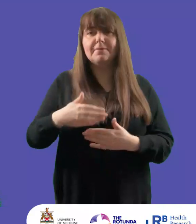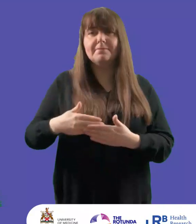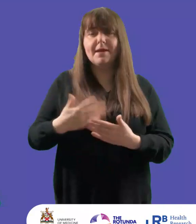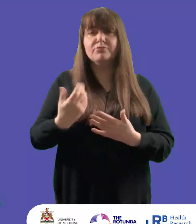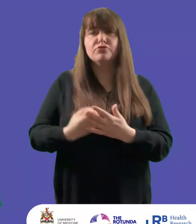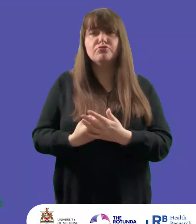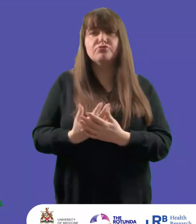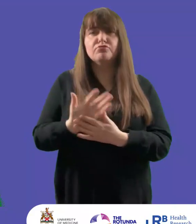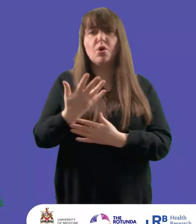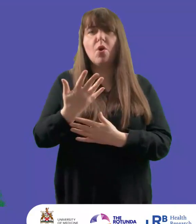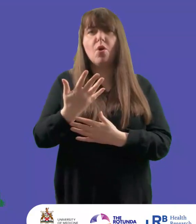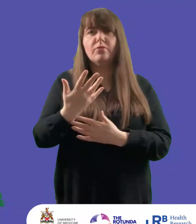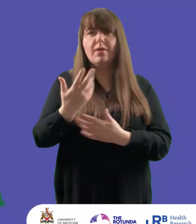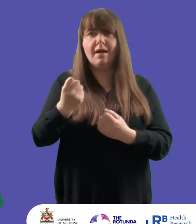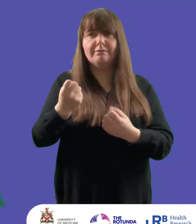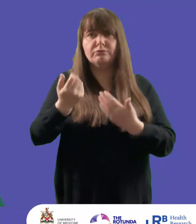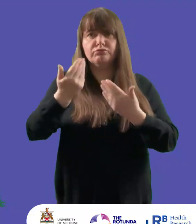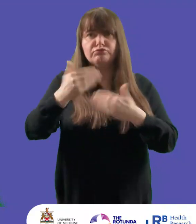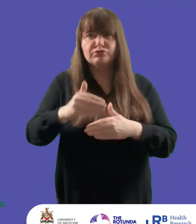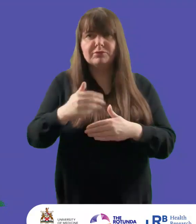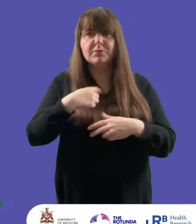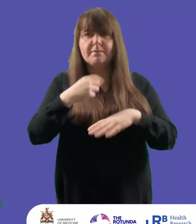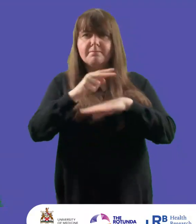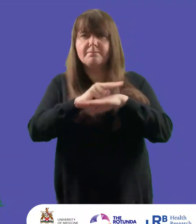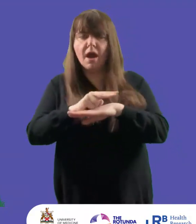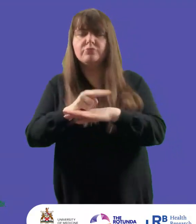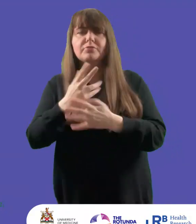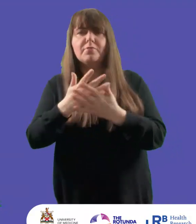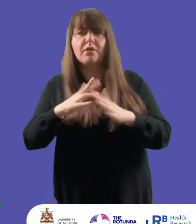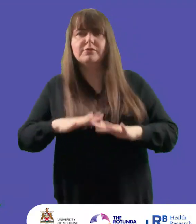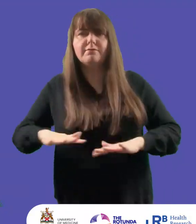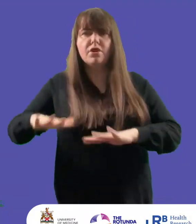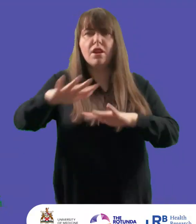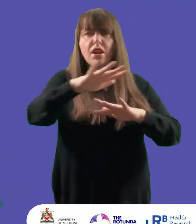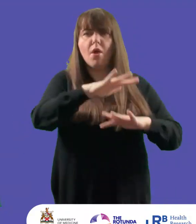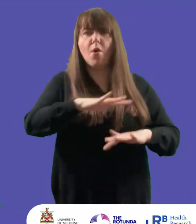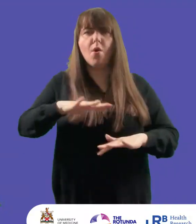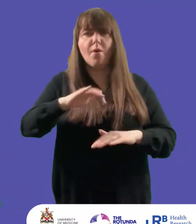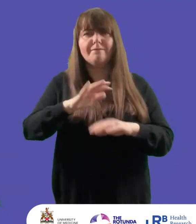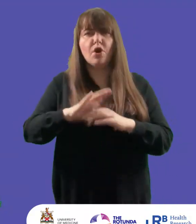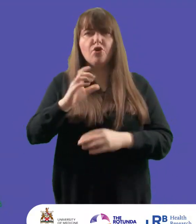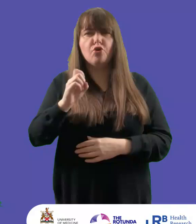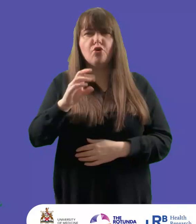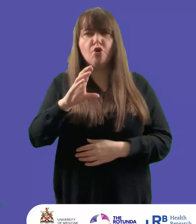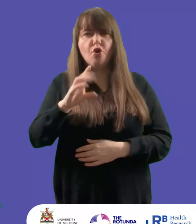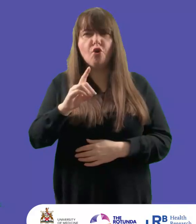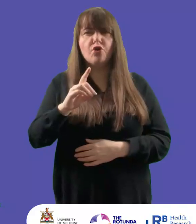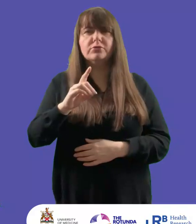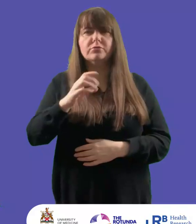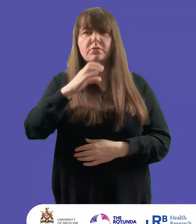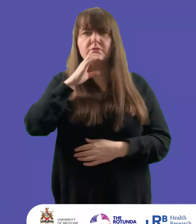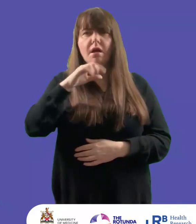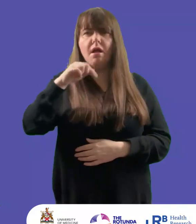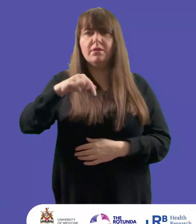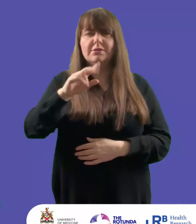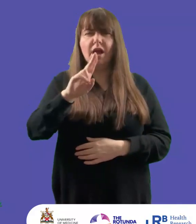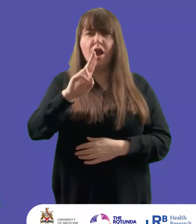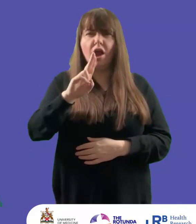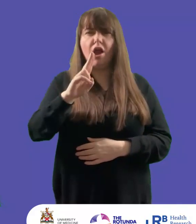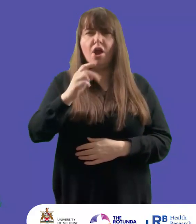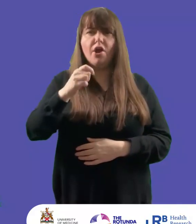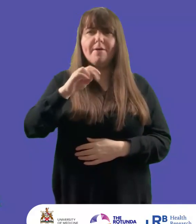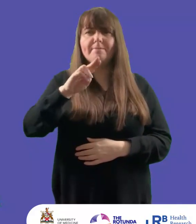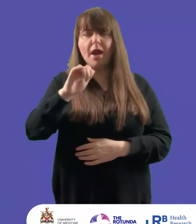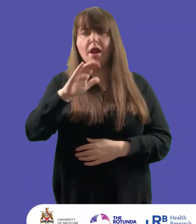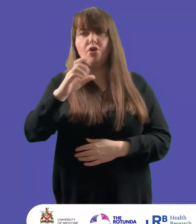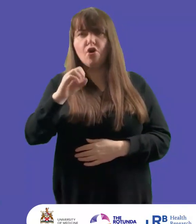in babies with growth restriction, we monitor the blood flow in the cord, and this is called an umbilical artery Doppler. So where